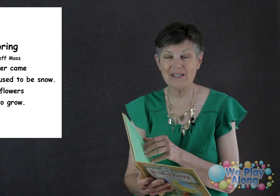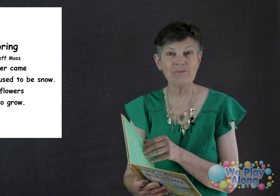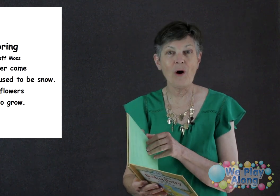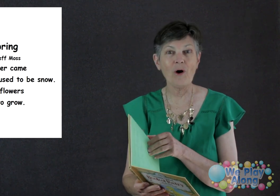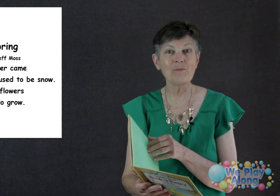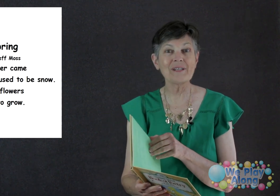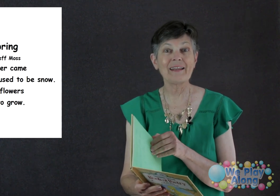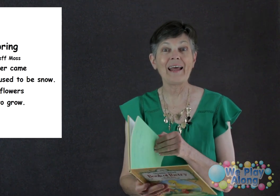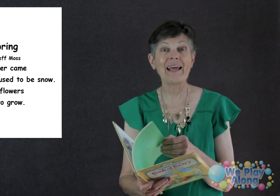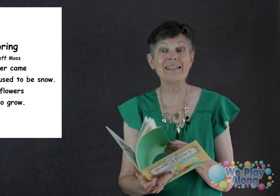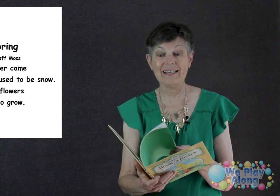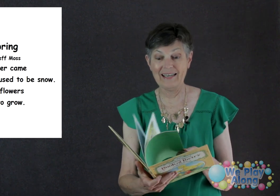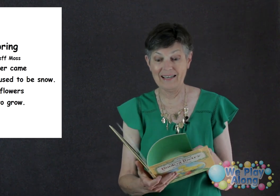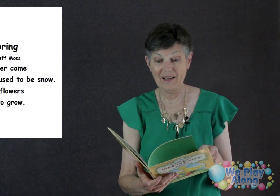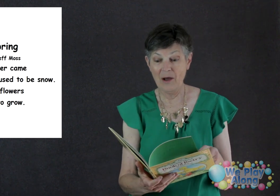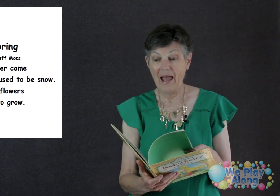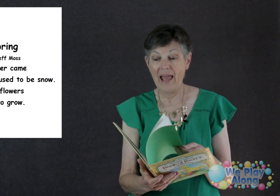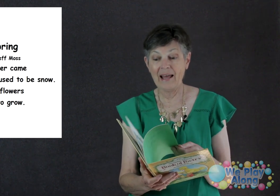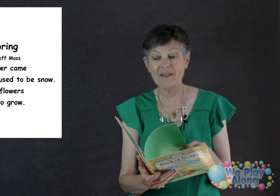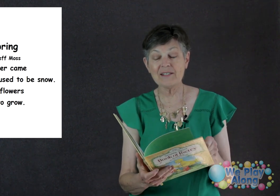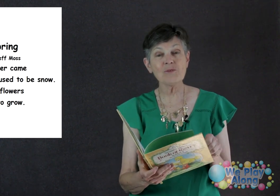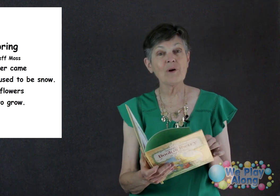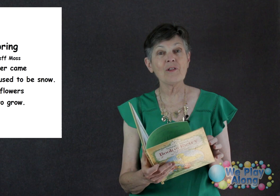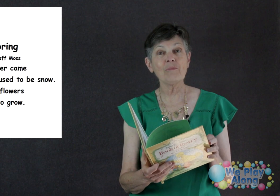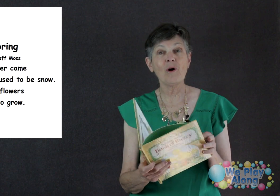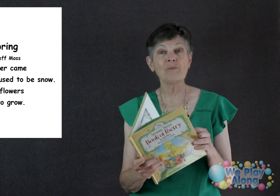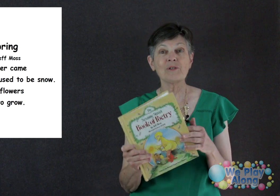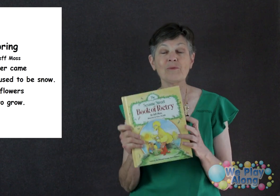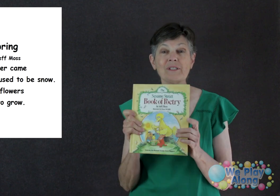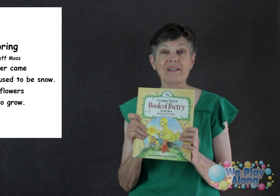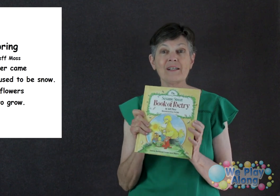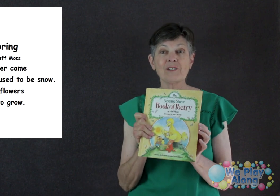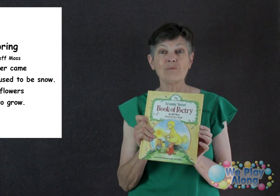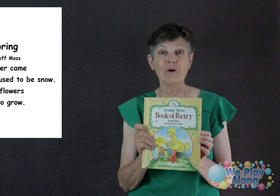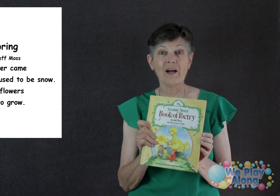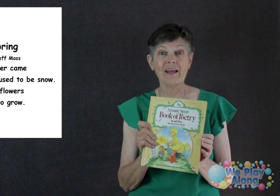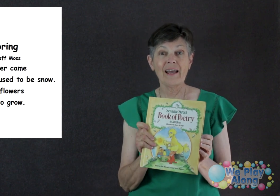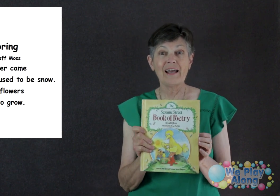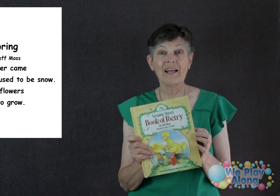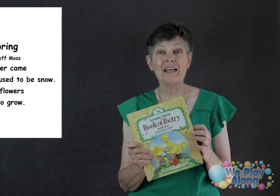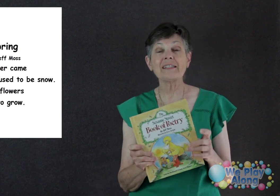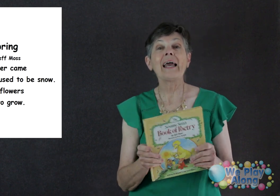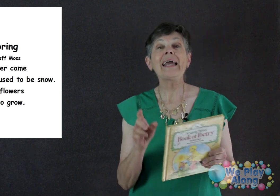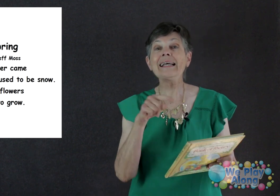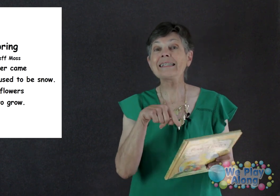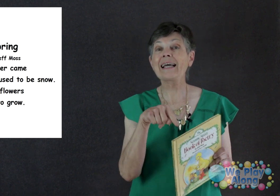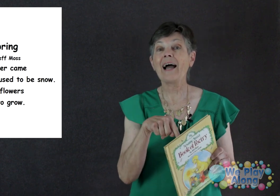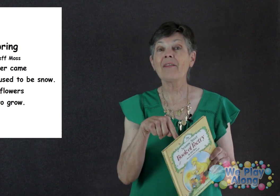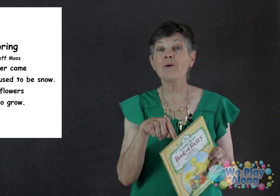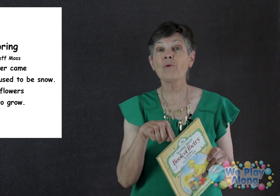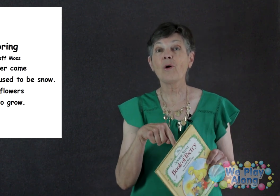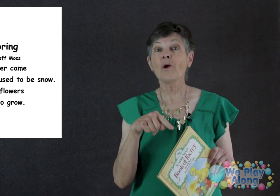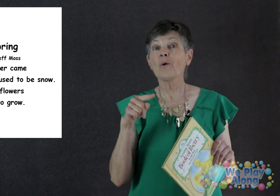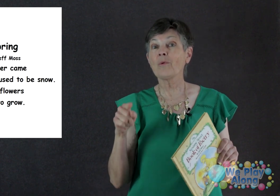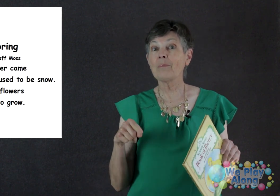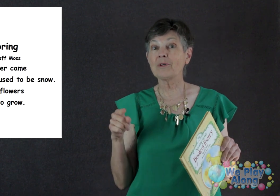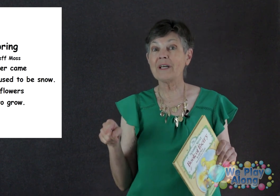these poems. And they did. And this is one of the poems that was in this book. And he's the guy that wrote Rubber